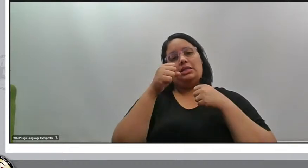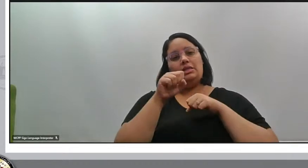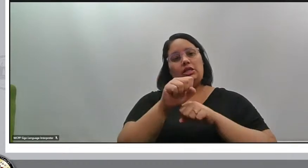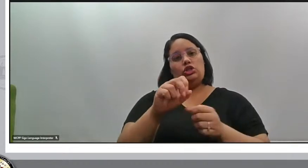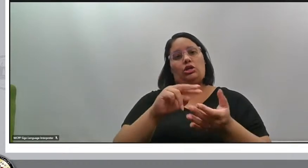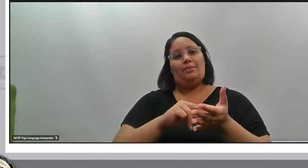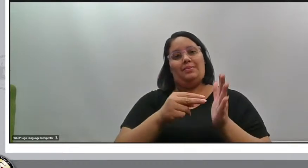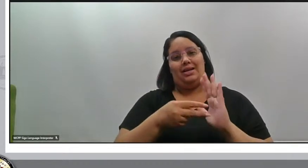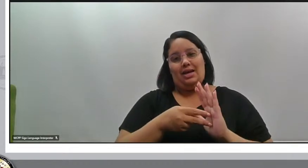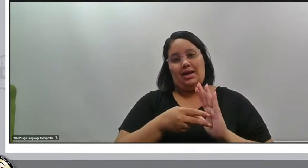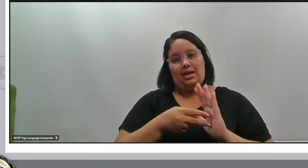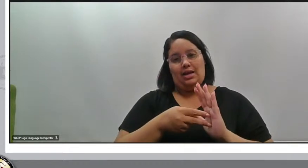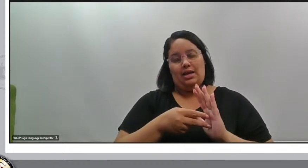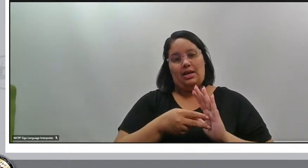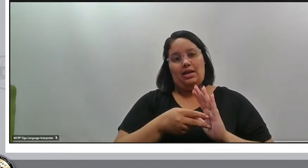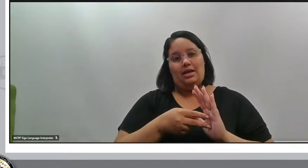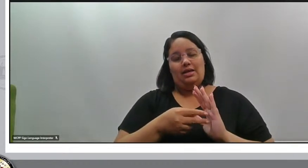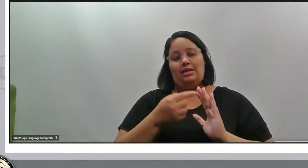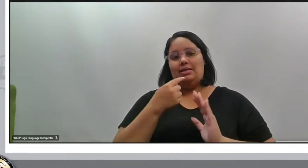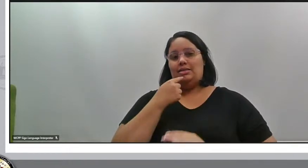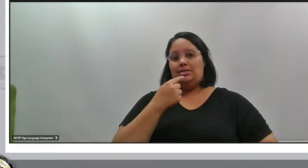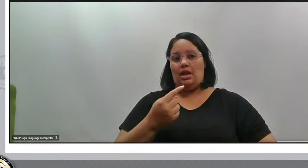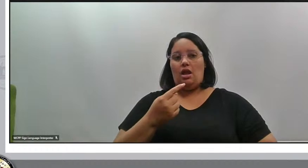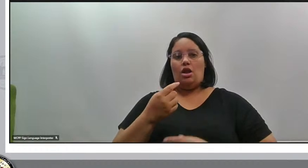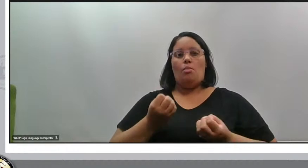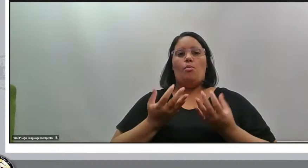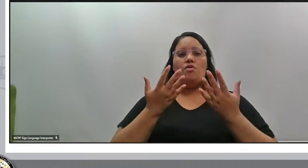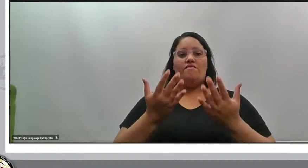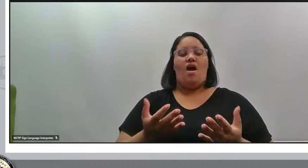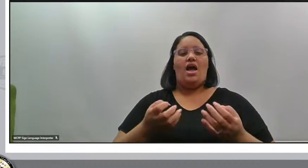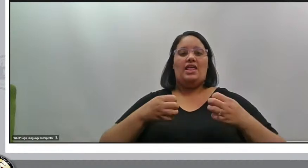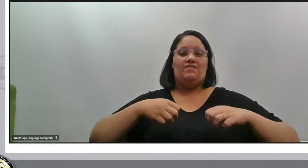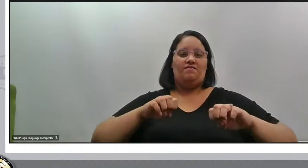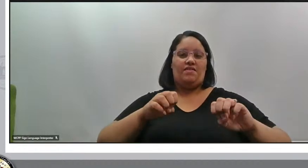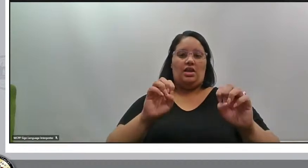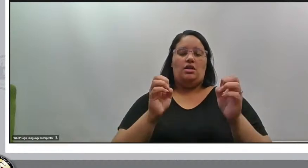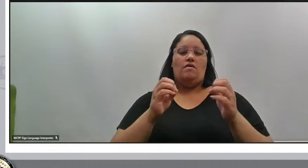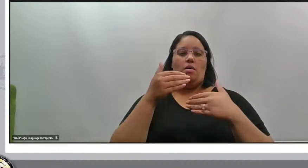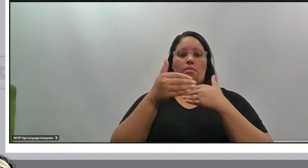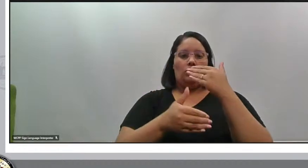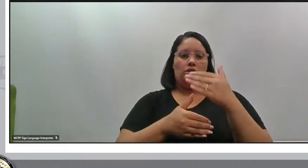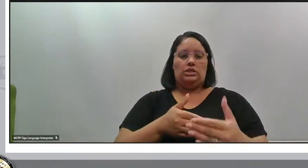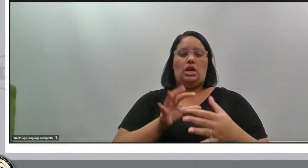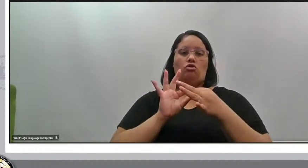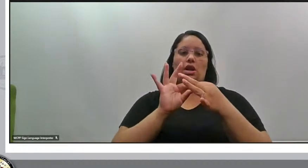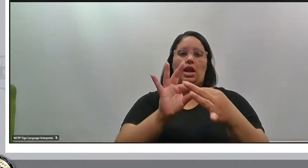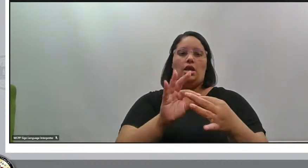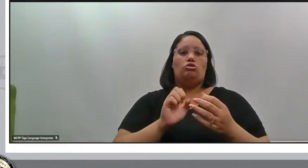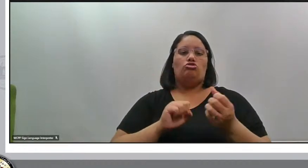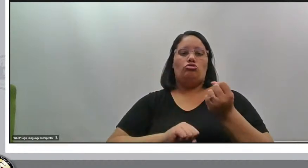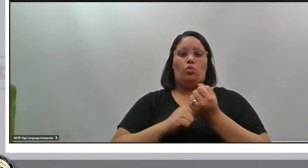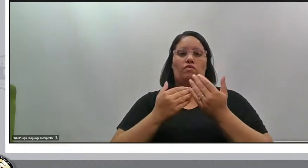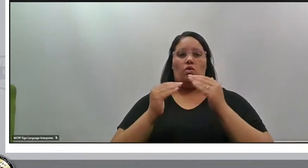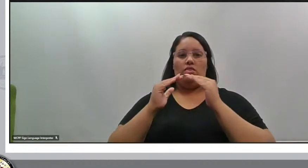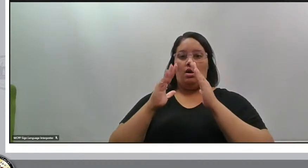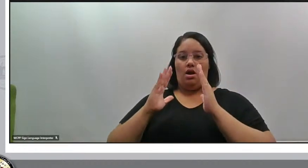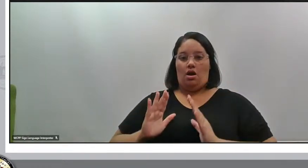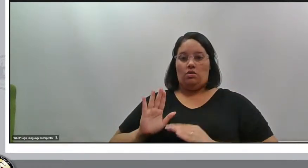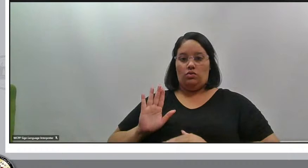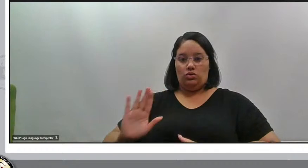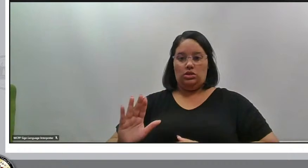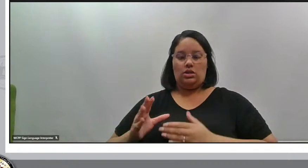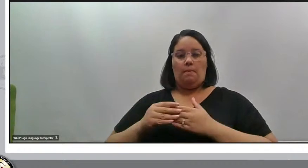plan, it says to provide effective procedural and related support to the House, its members